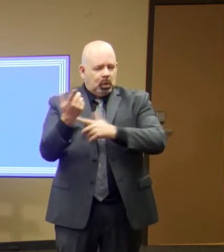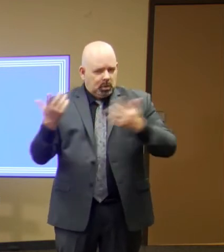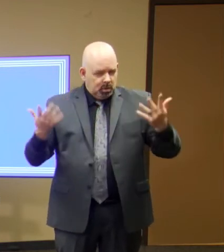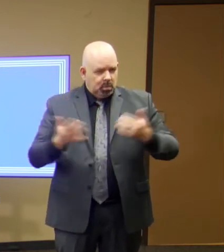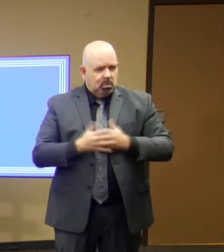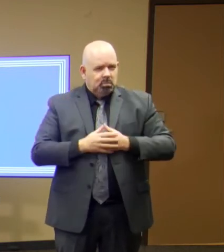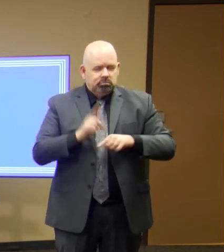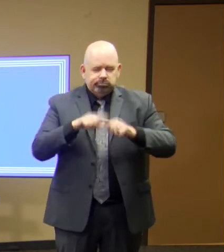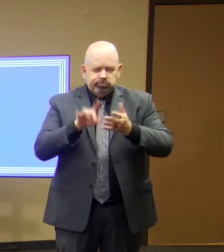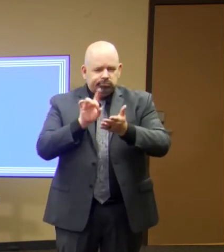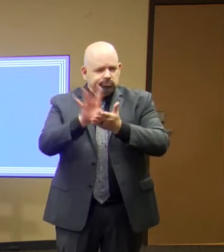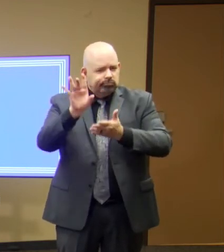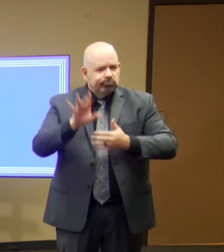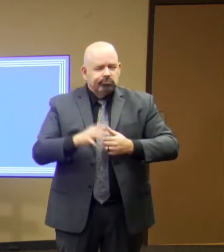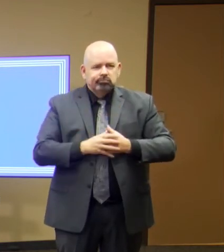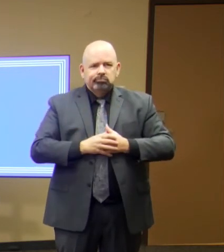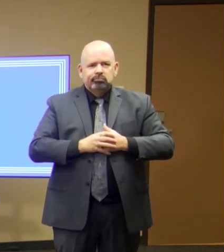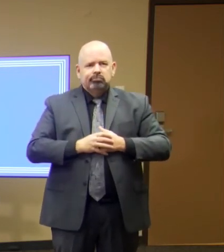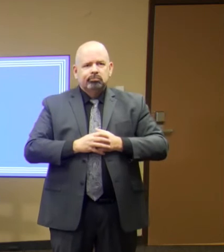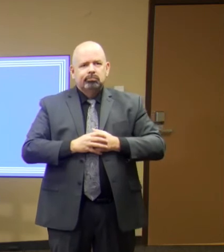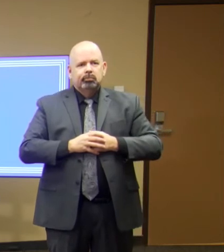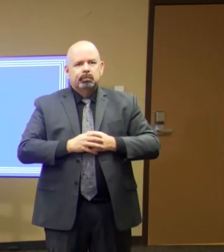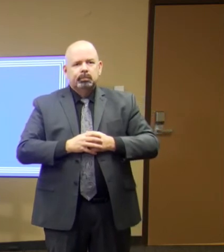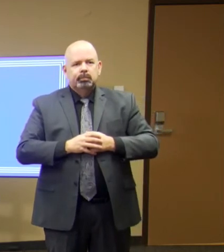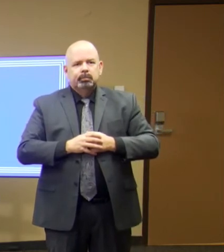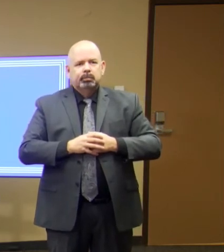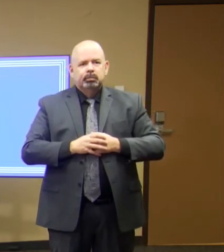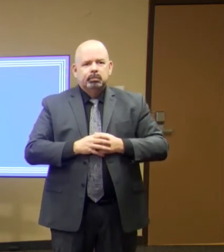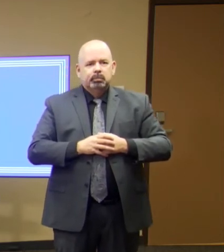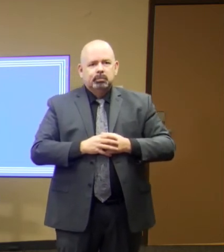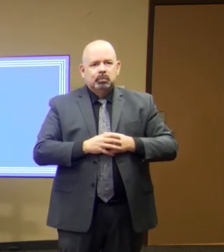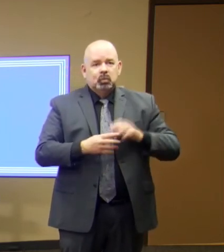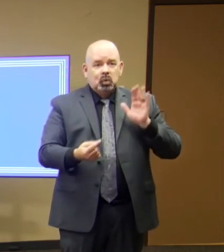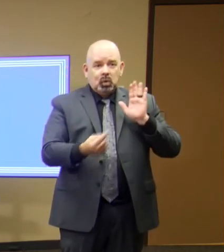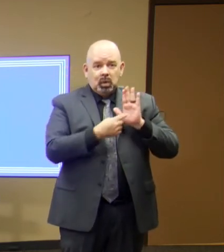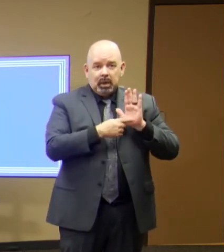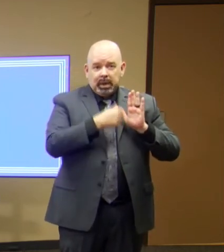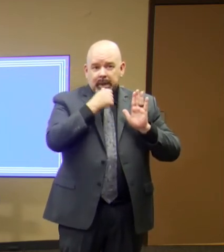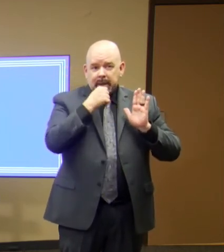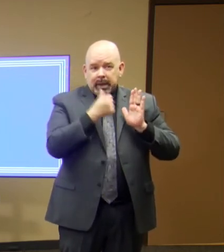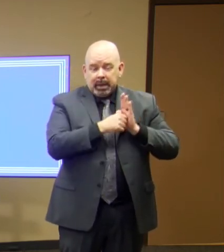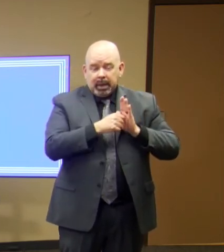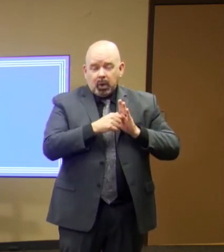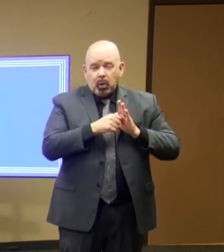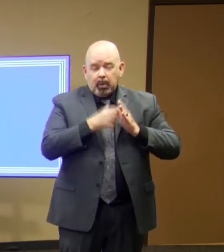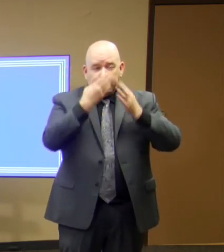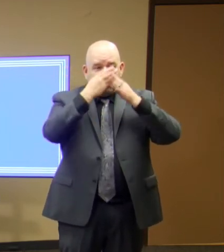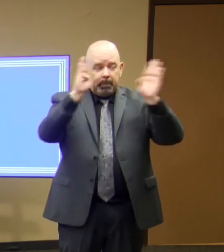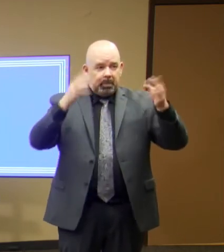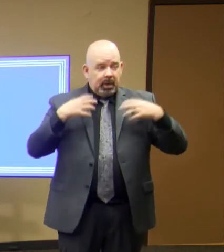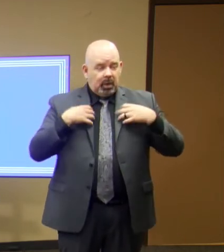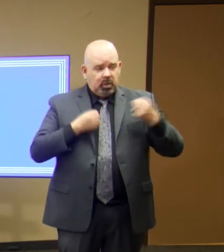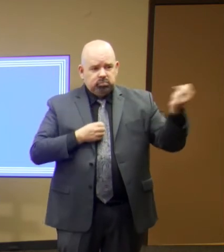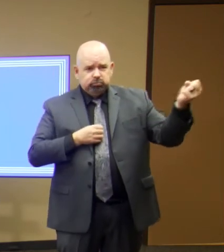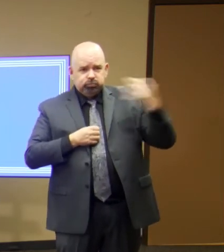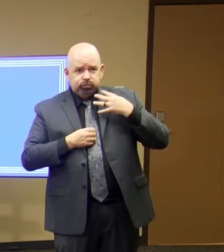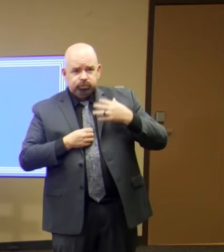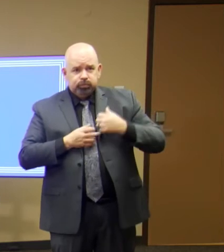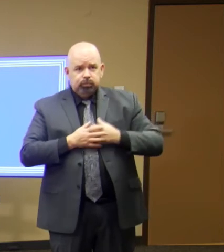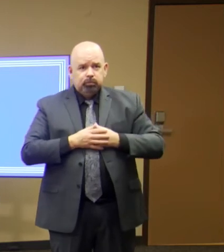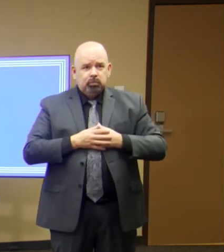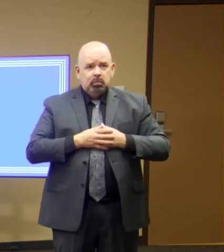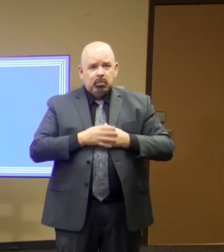epidemiology. They've unanimously requested things. Most of these things will require action from the